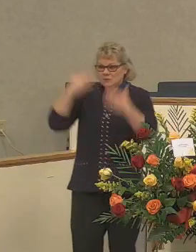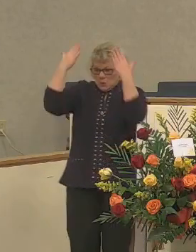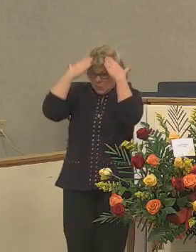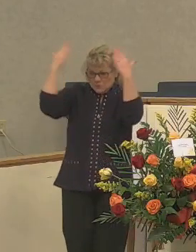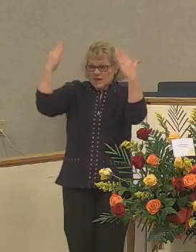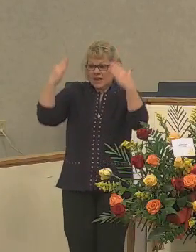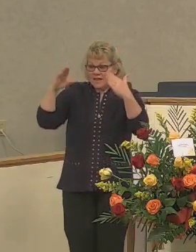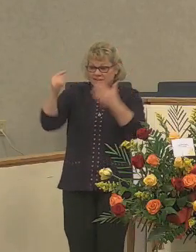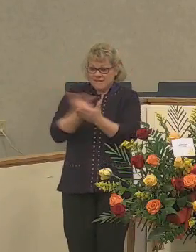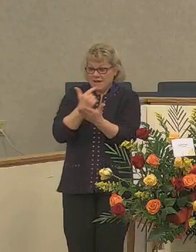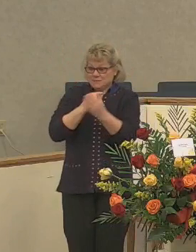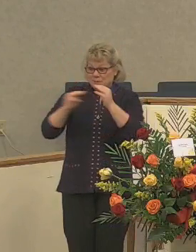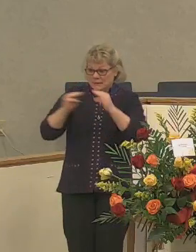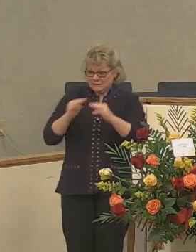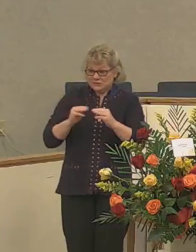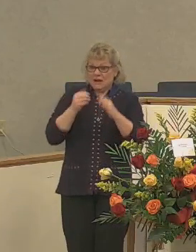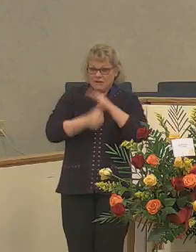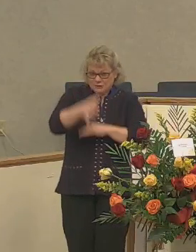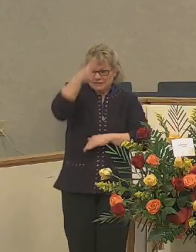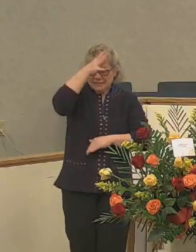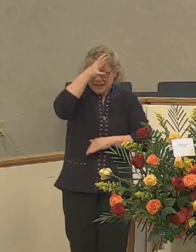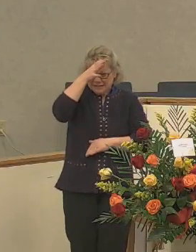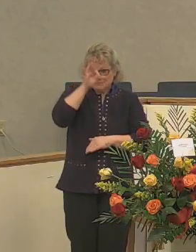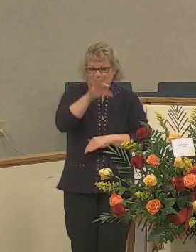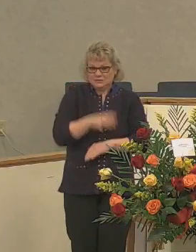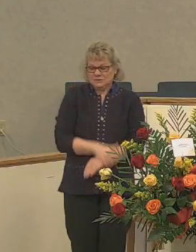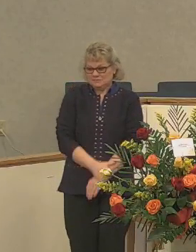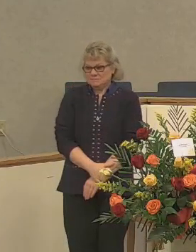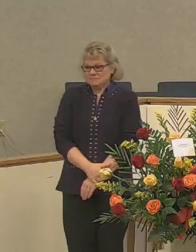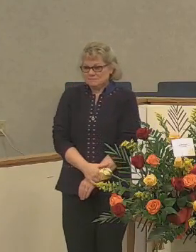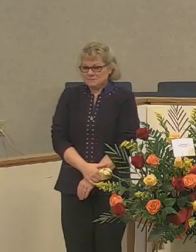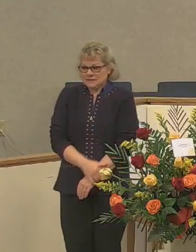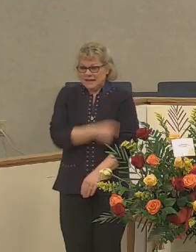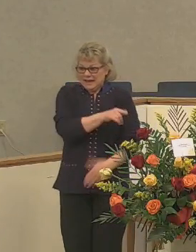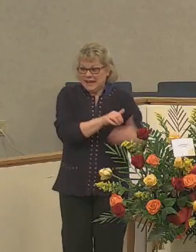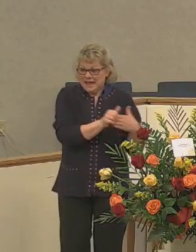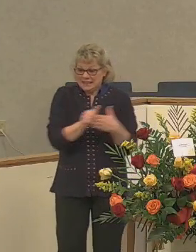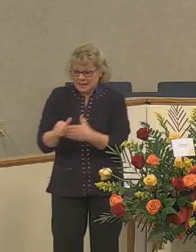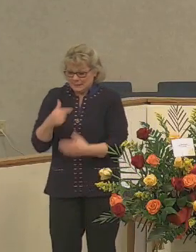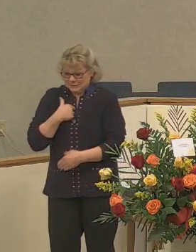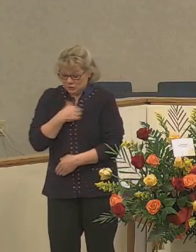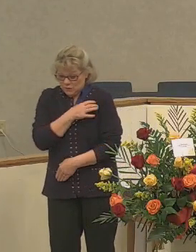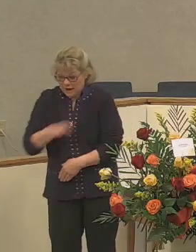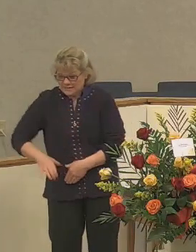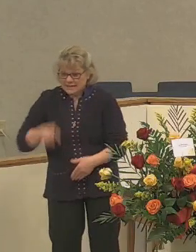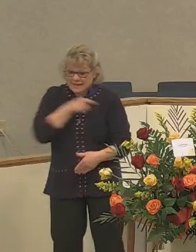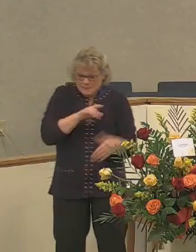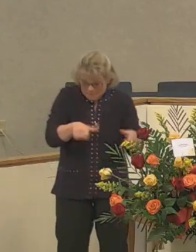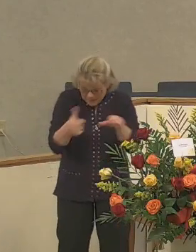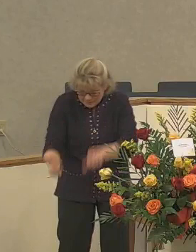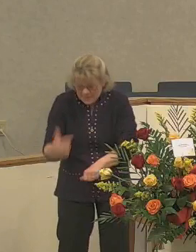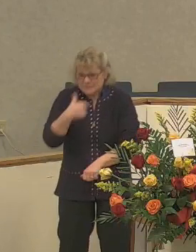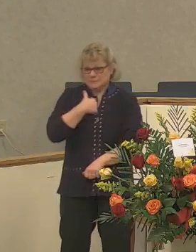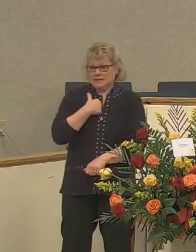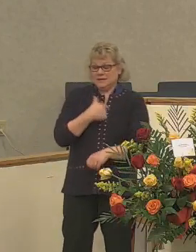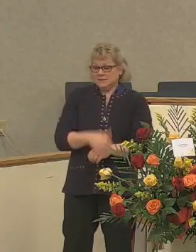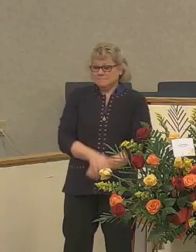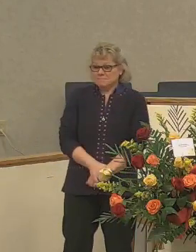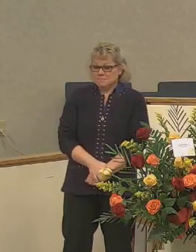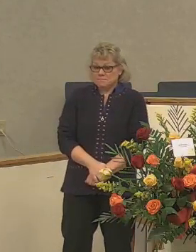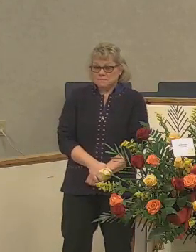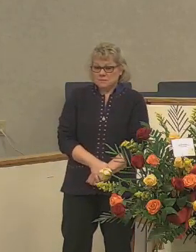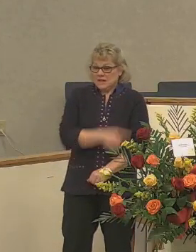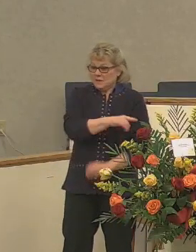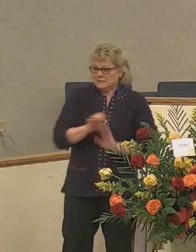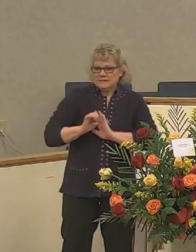ordained to the gospel ministry under Dad's ministry. He led me to Christ. He baptized me. He was